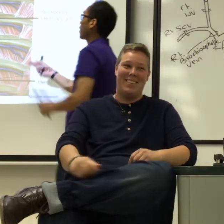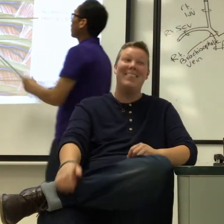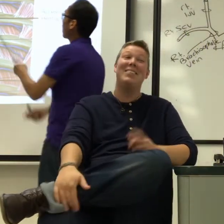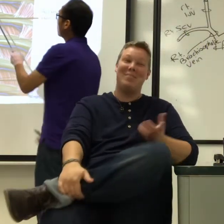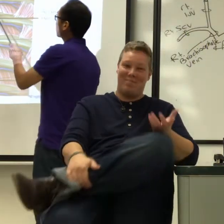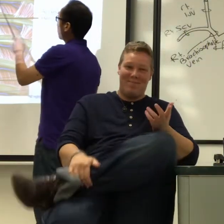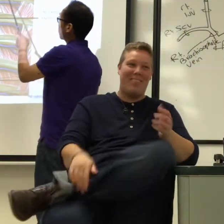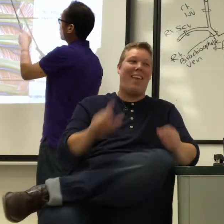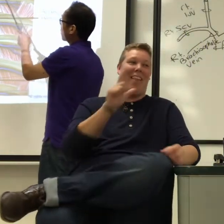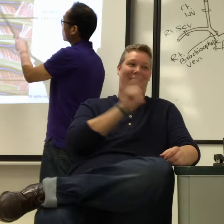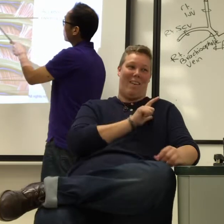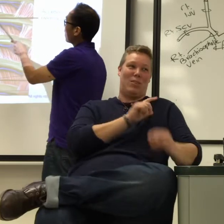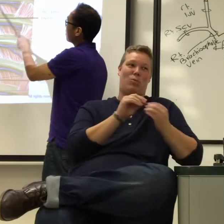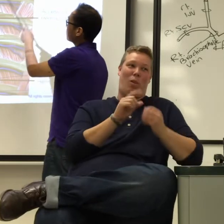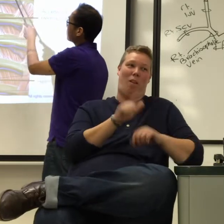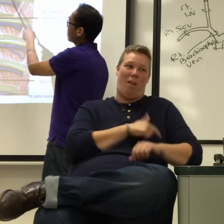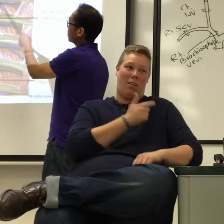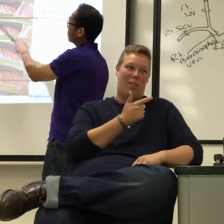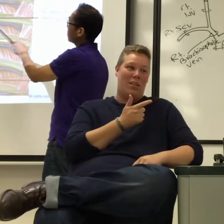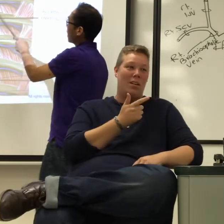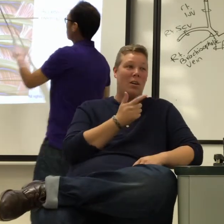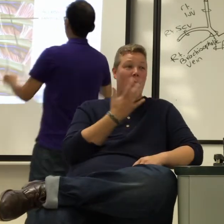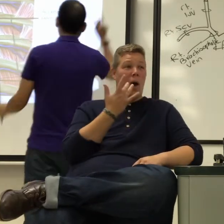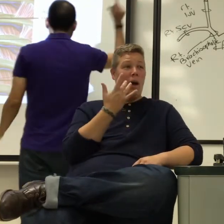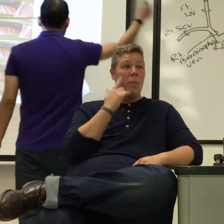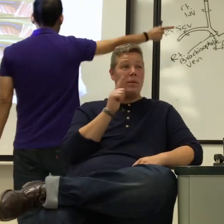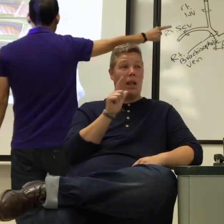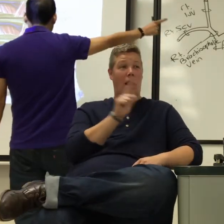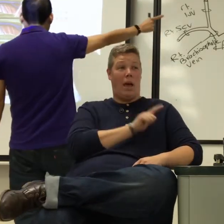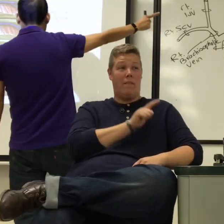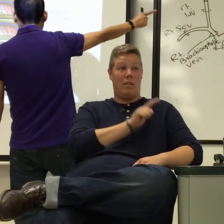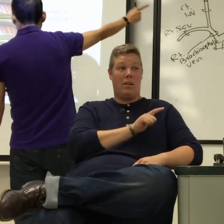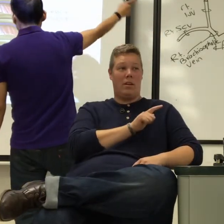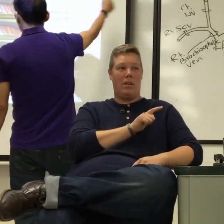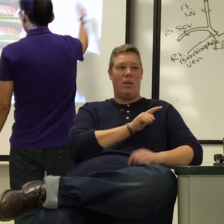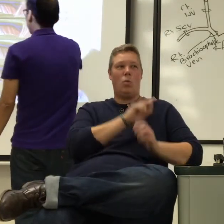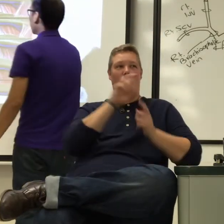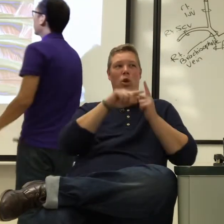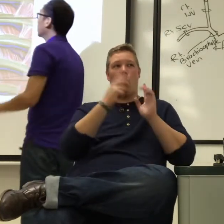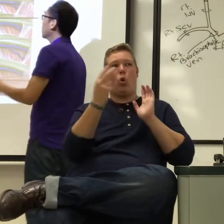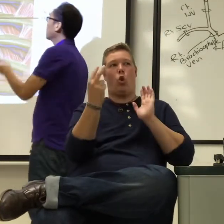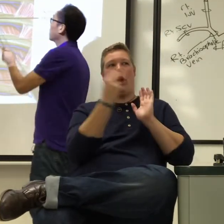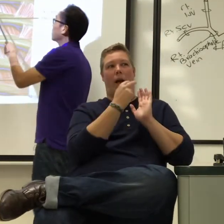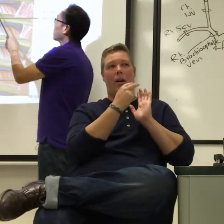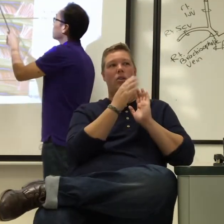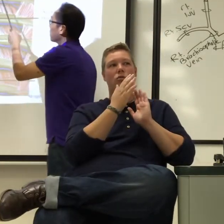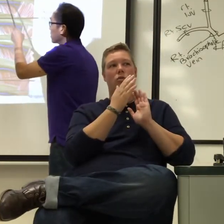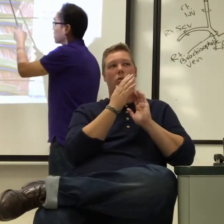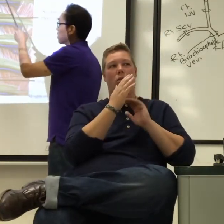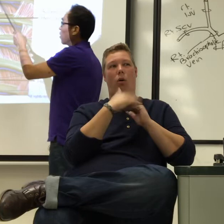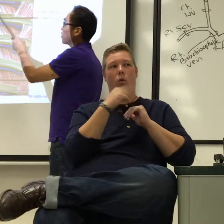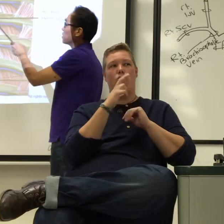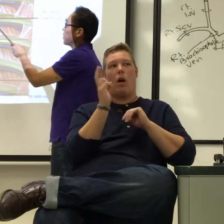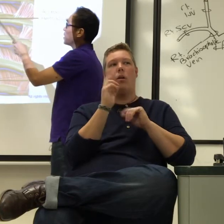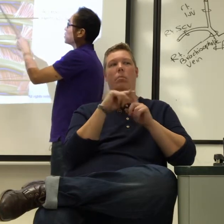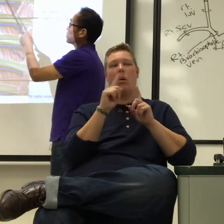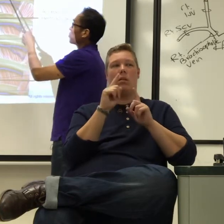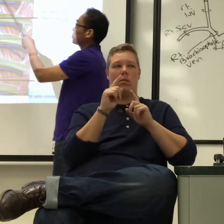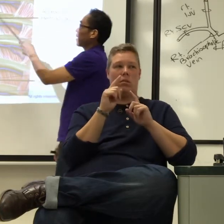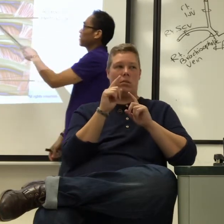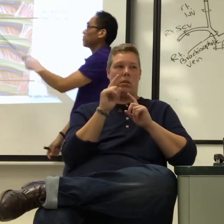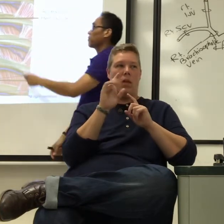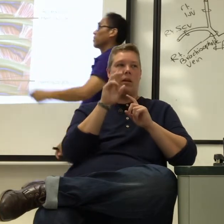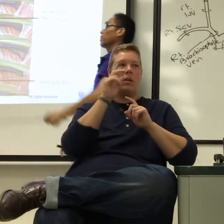The one on the left is longer. Remember, the left, as you look at it, is on the right side. So this is always the